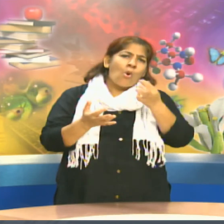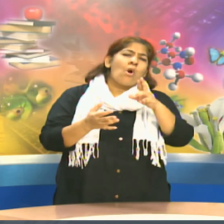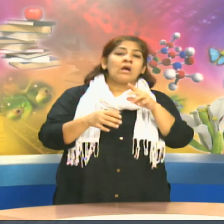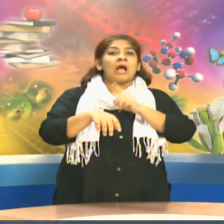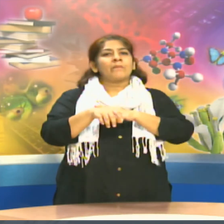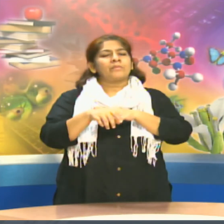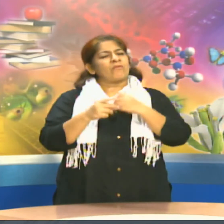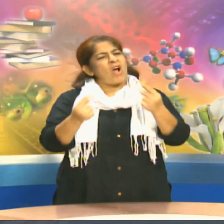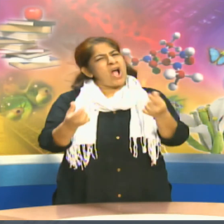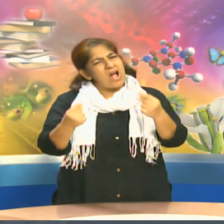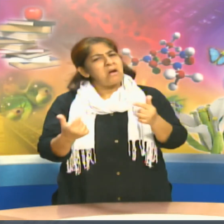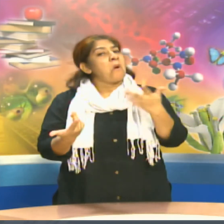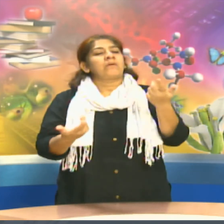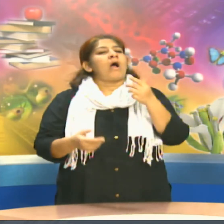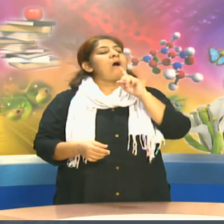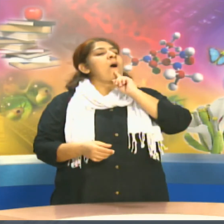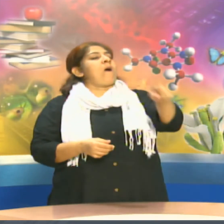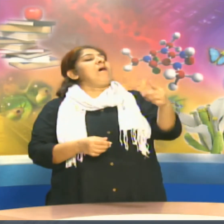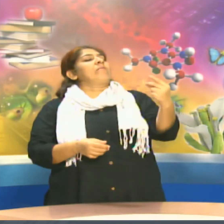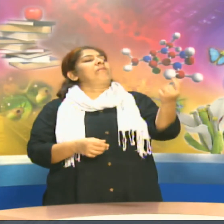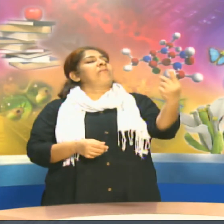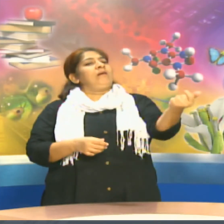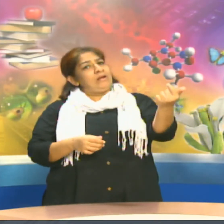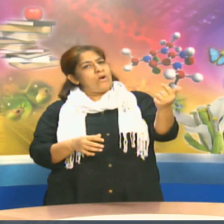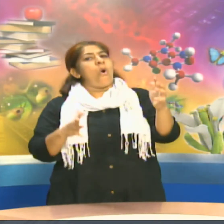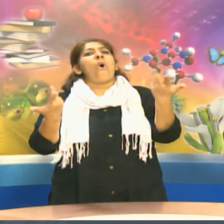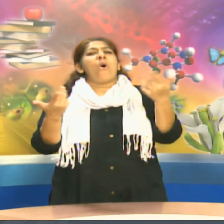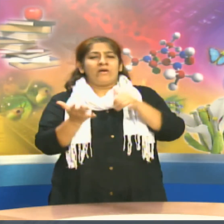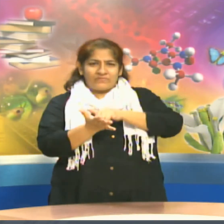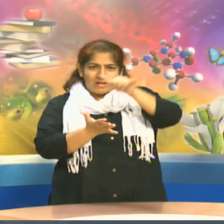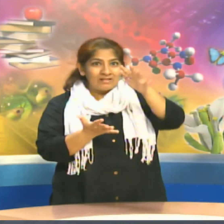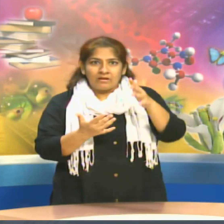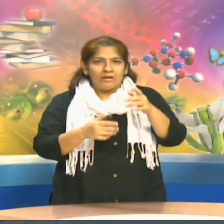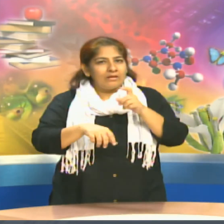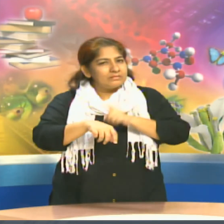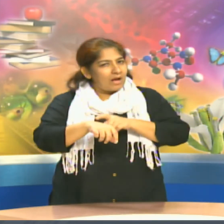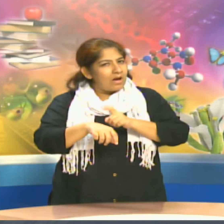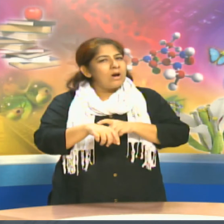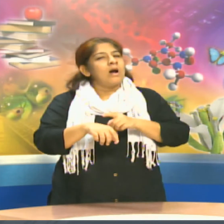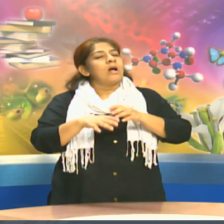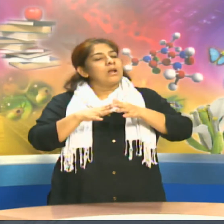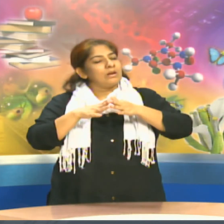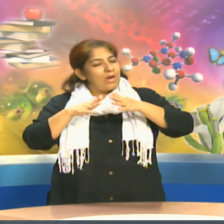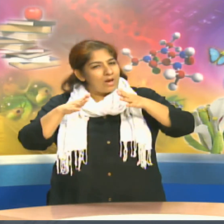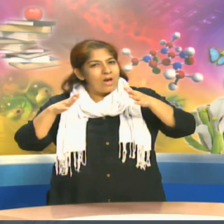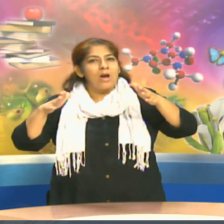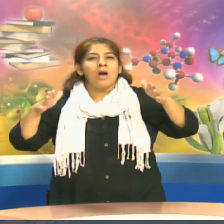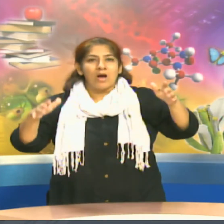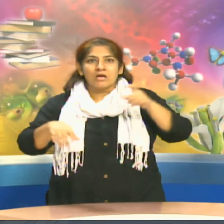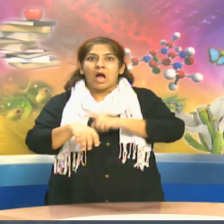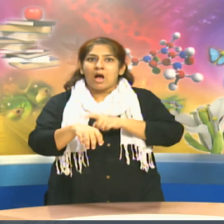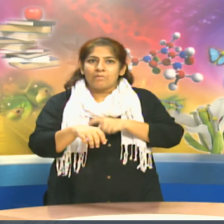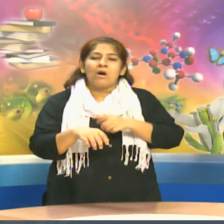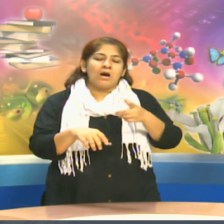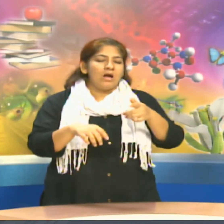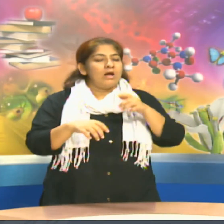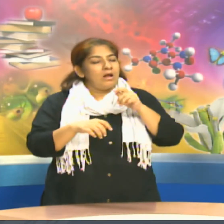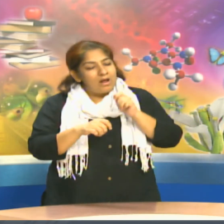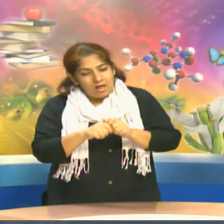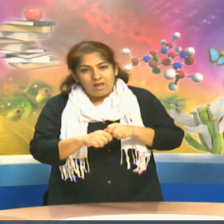various departments when you have to follow a proper channel. So, it is a time consuming process, it is not a short